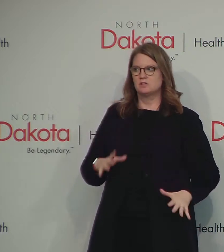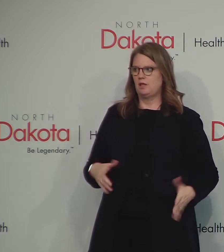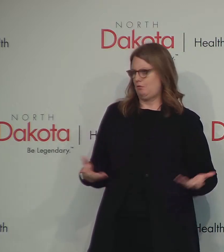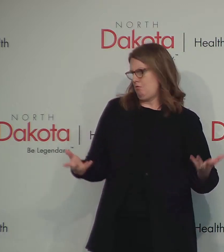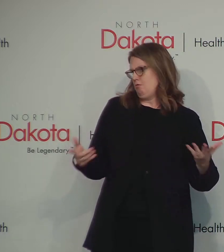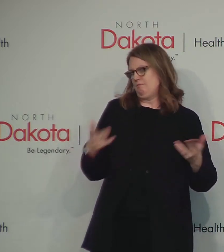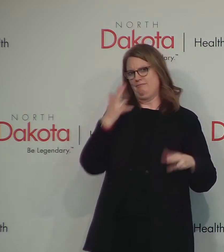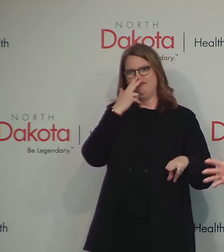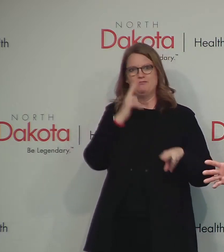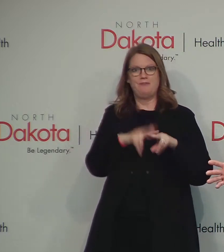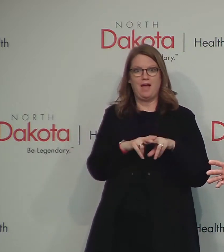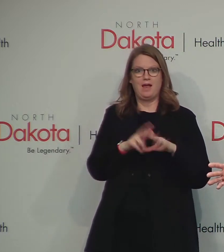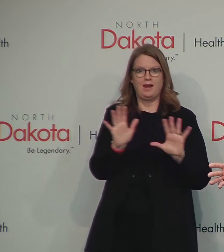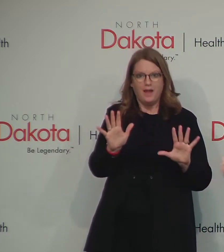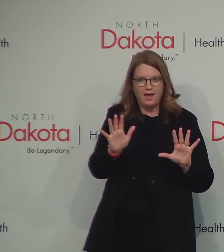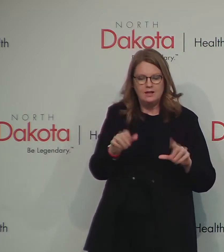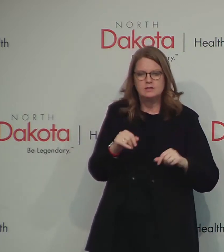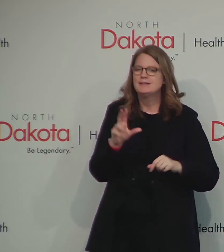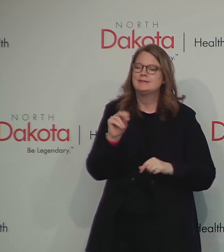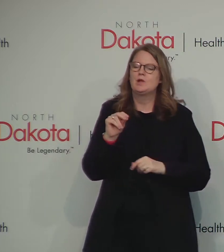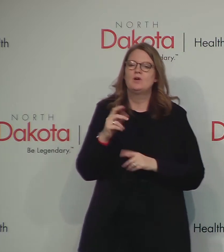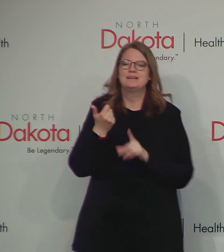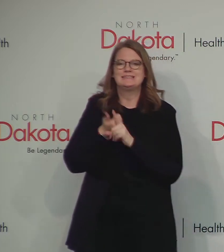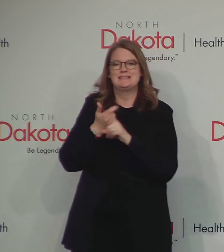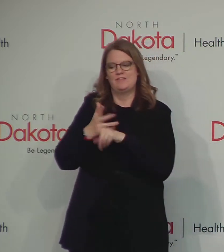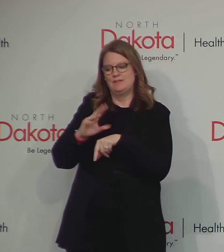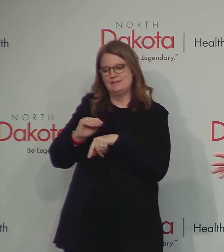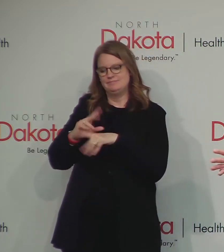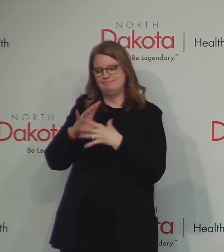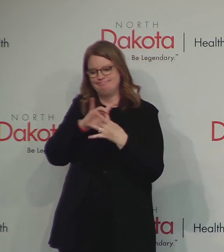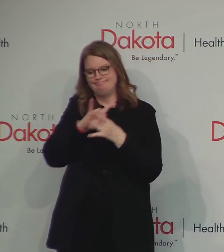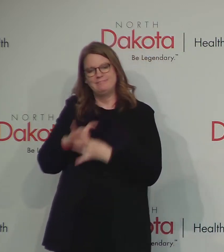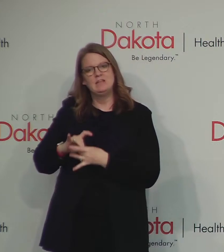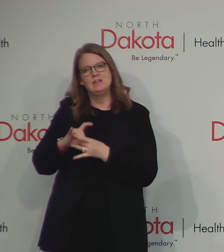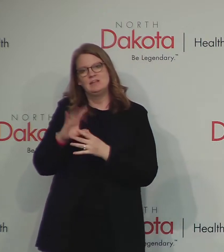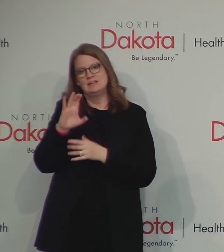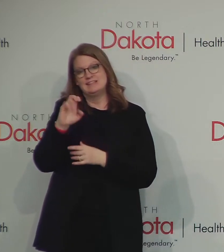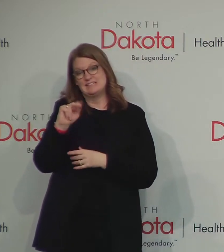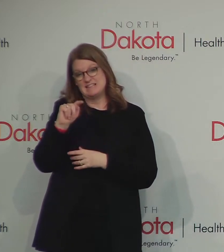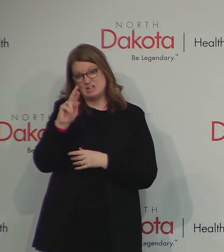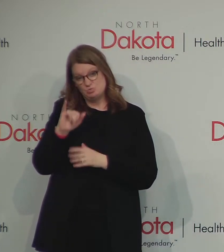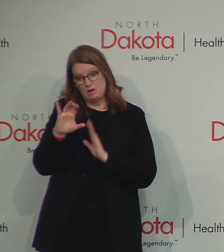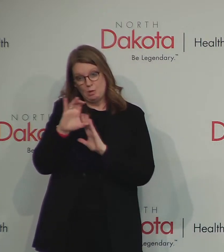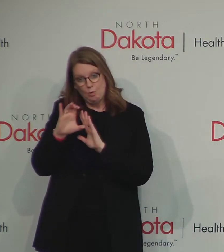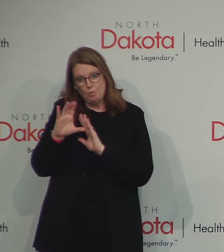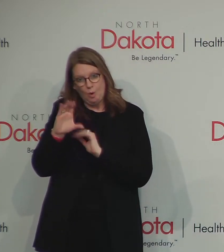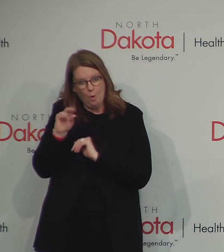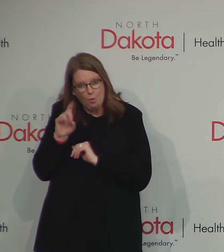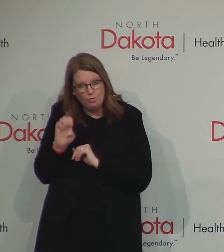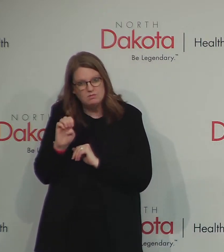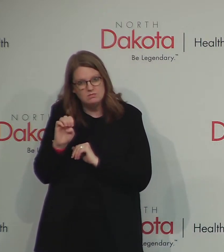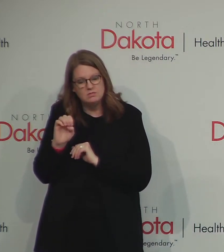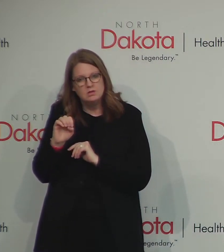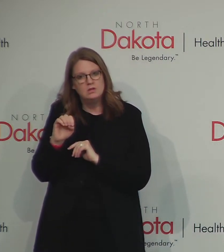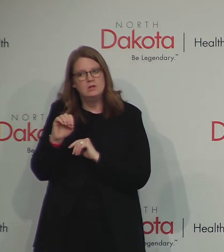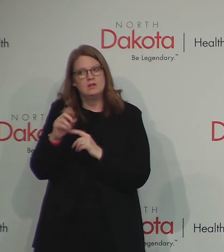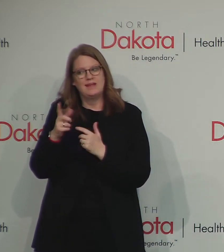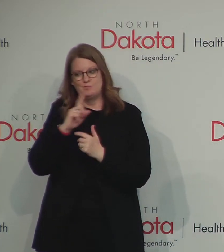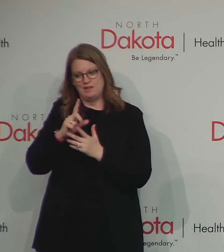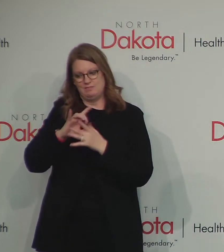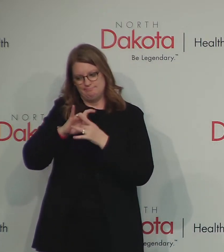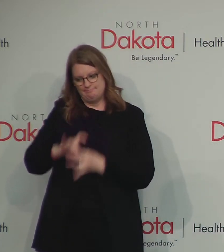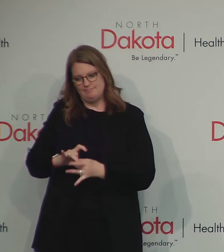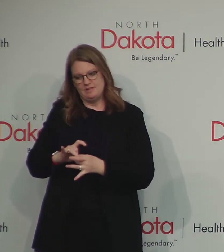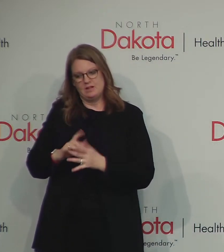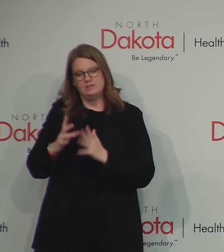The state of emergency touches the century code in dozens, if not hundreds of places, and it does relate to how a state